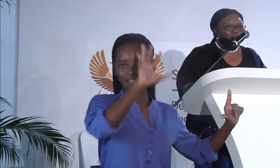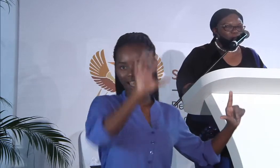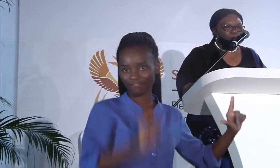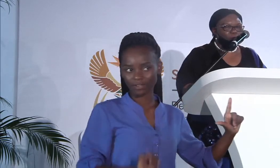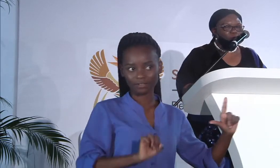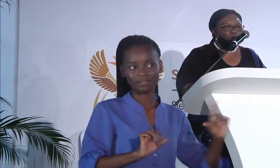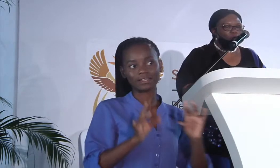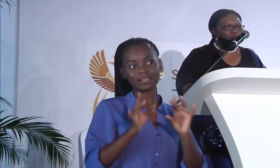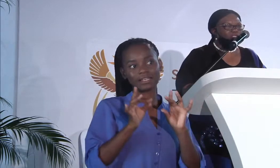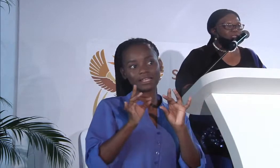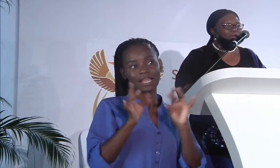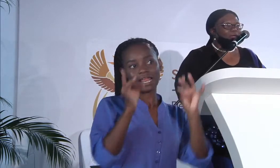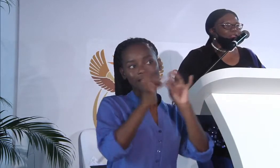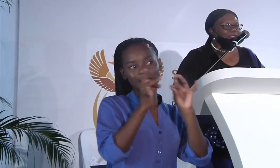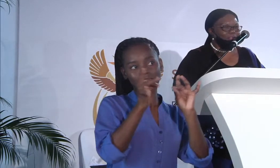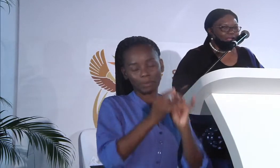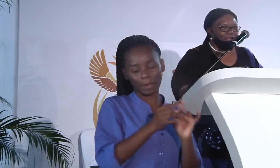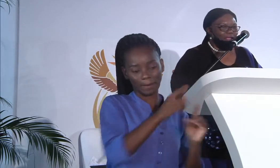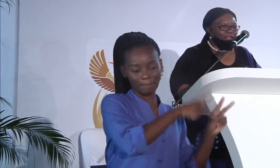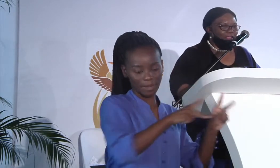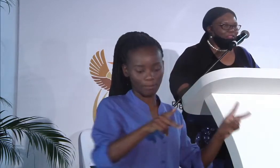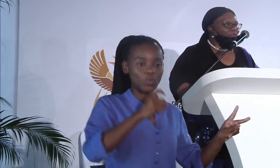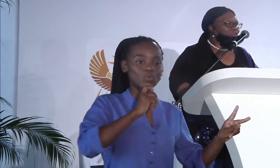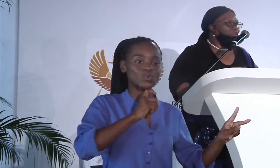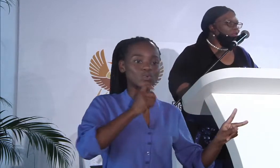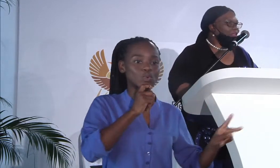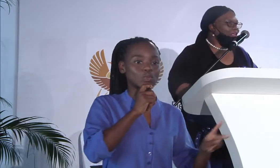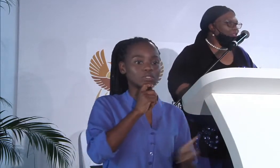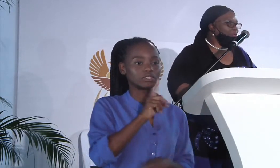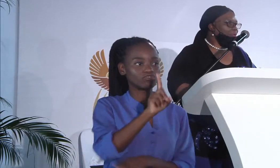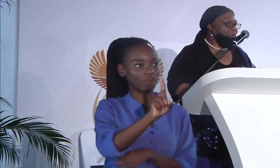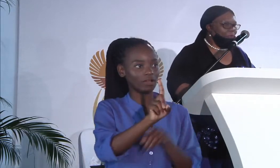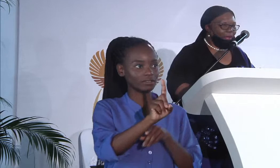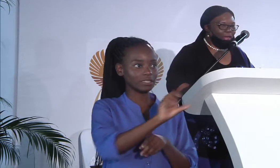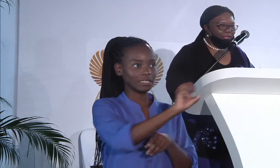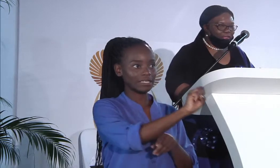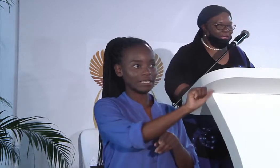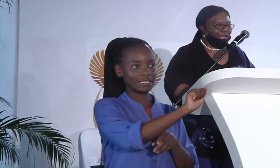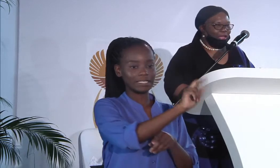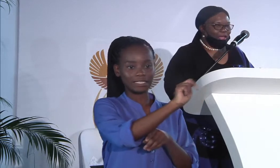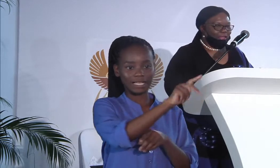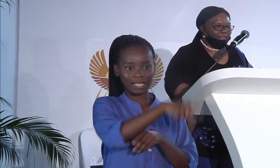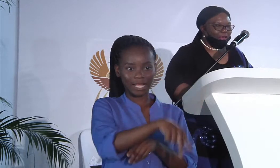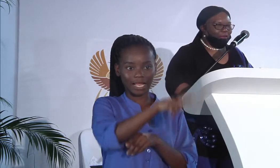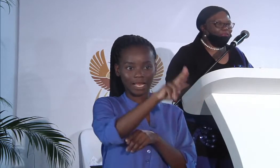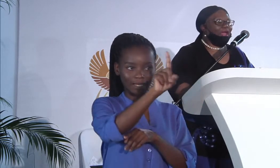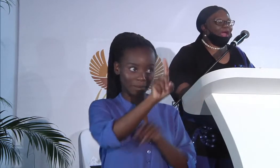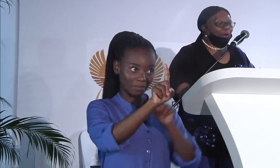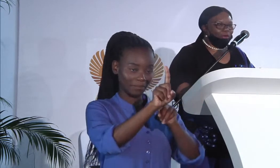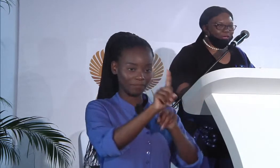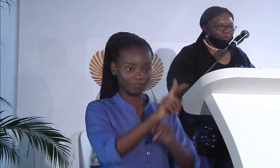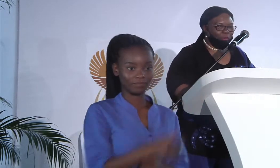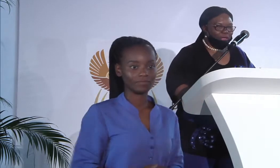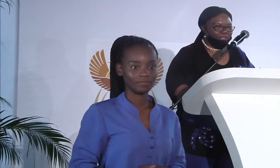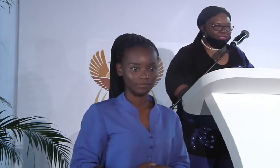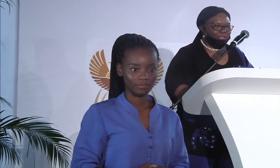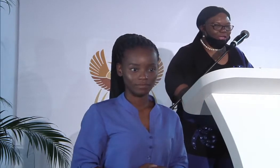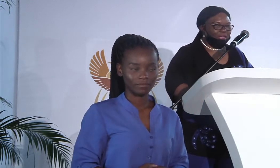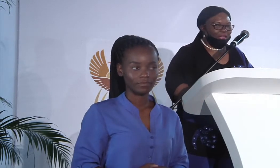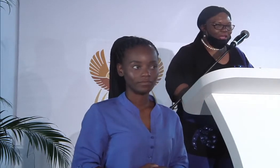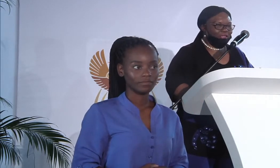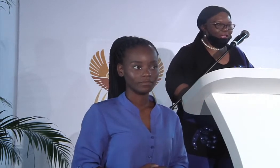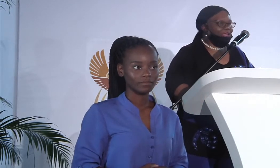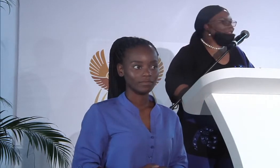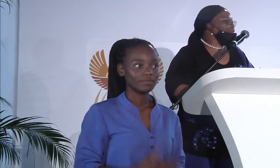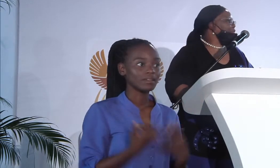of People Who Use Drugs. There is a video that has been prepared, and thereafter I will request